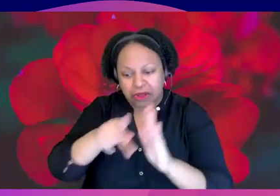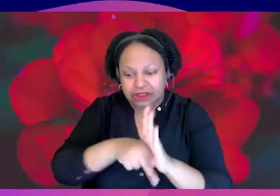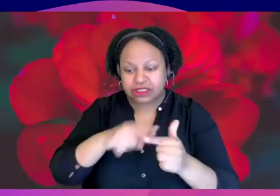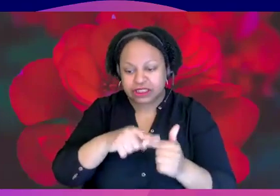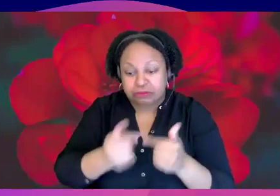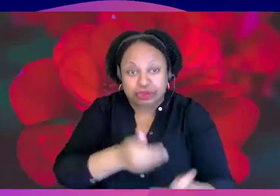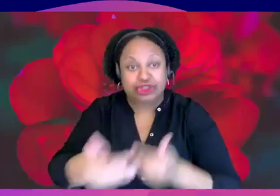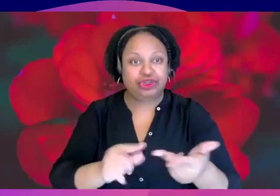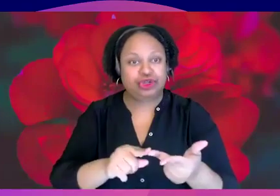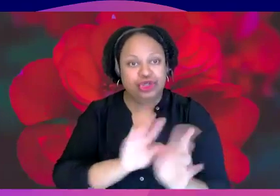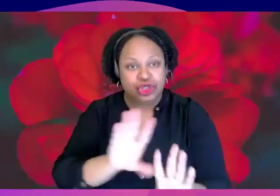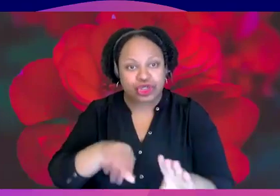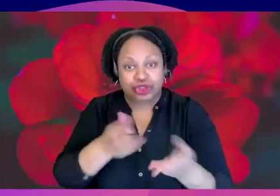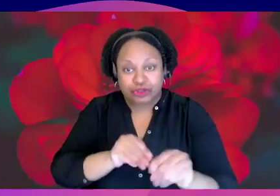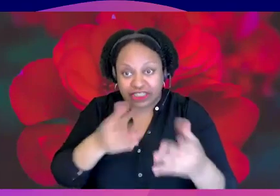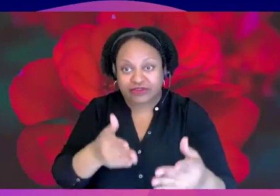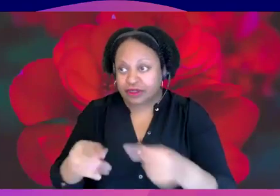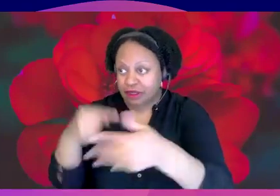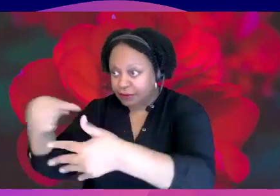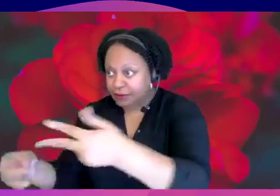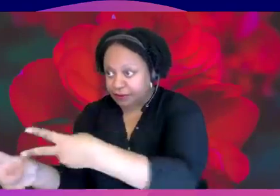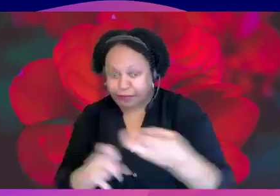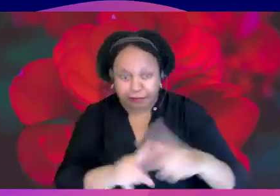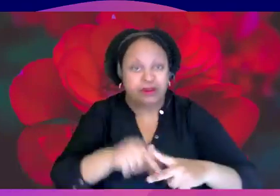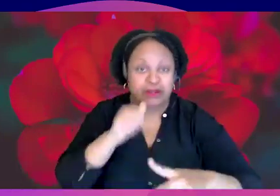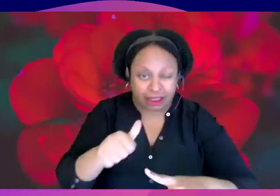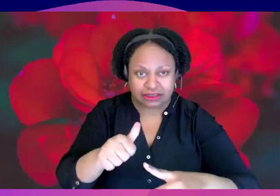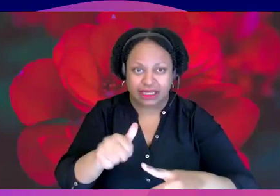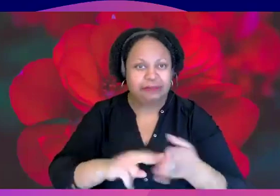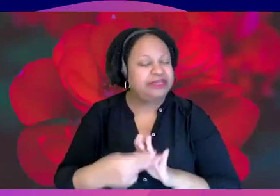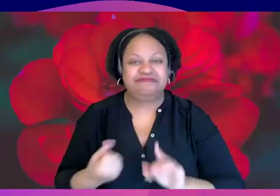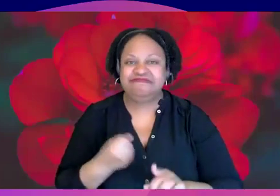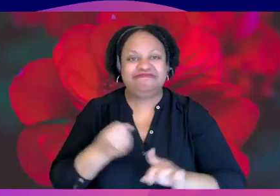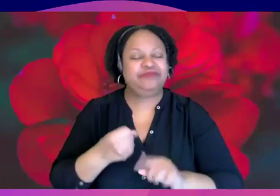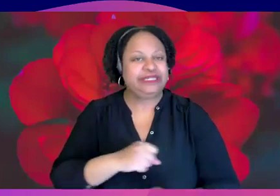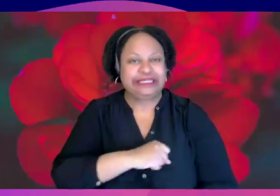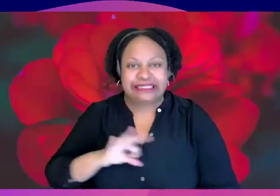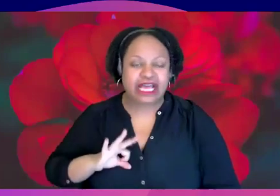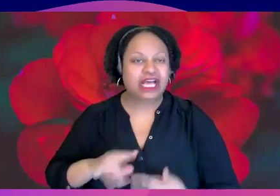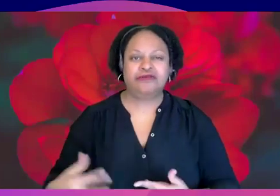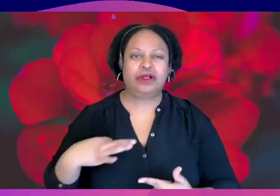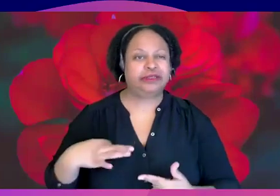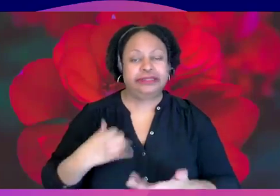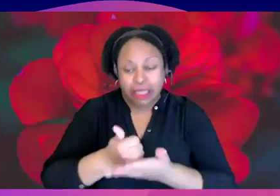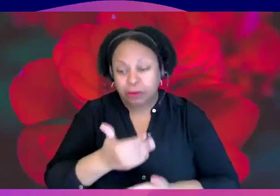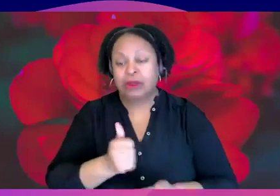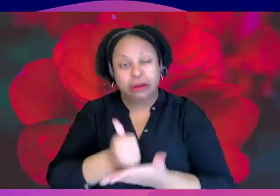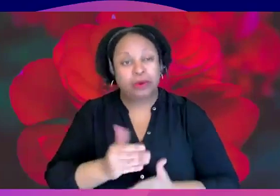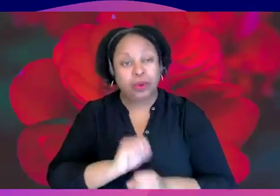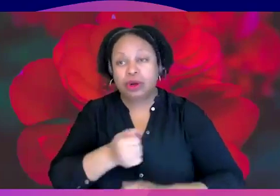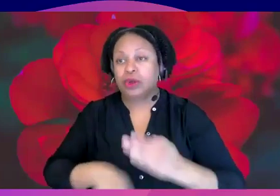service delivery, then often what happens is you find staff or volunteers or helpers within the